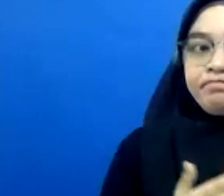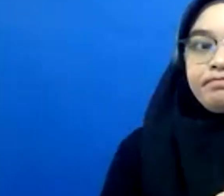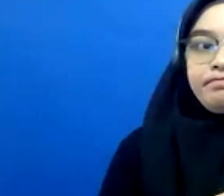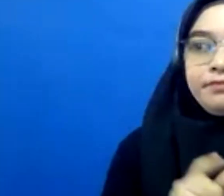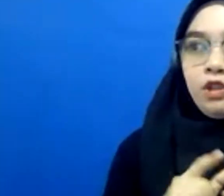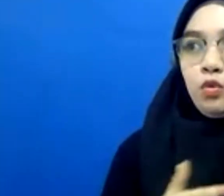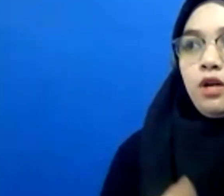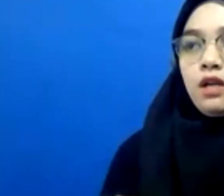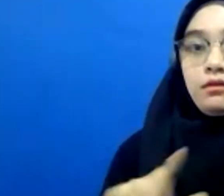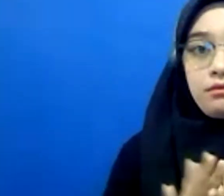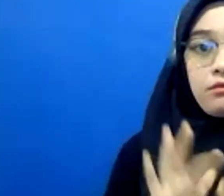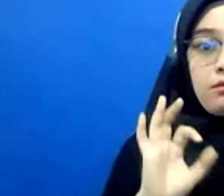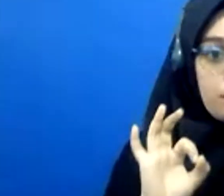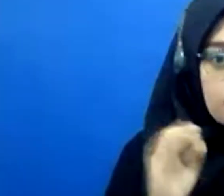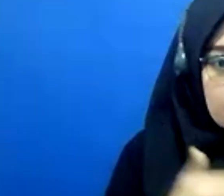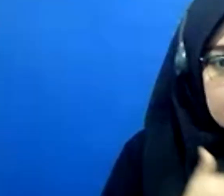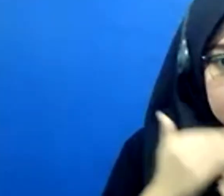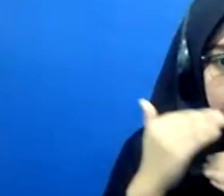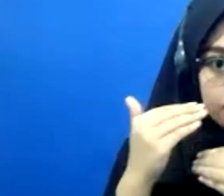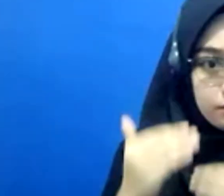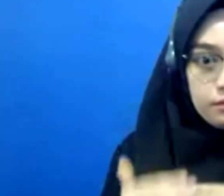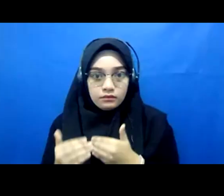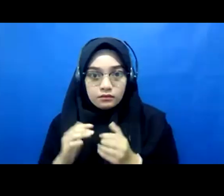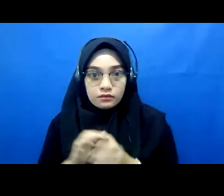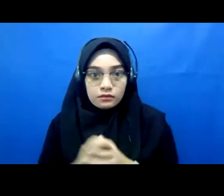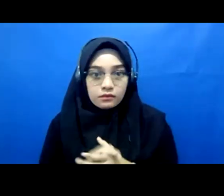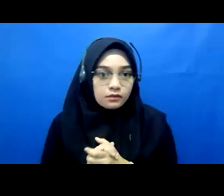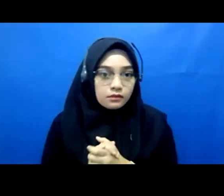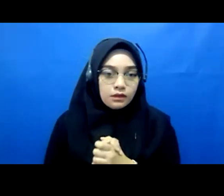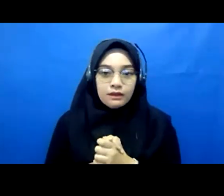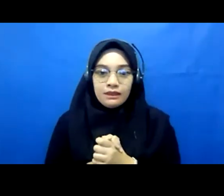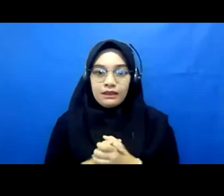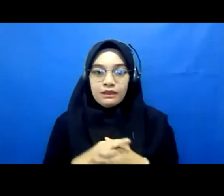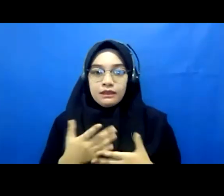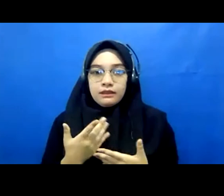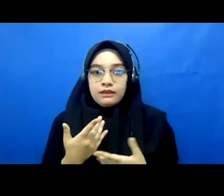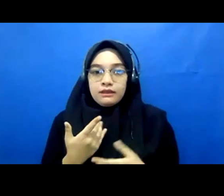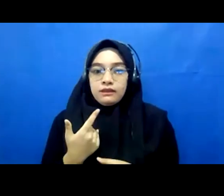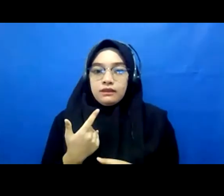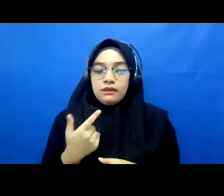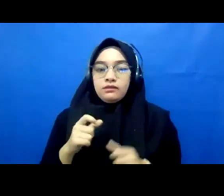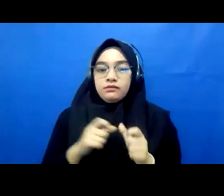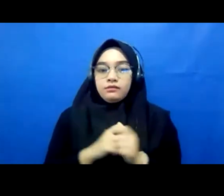Yes, I really echo all our panelists said. I believe this